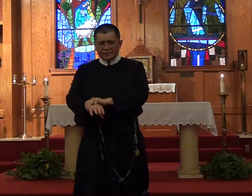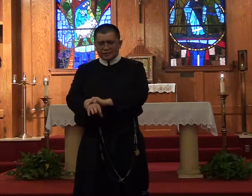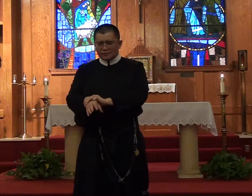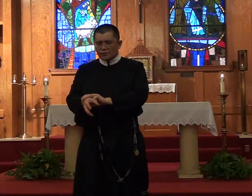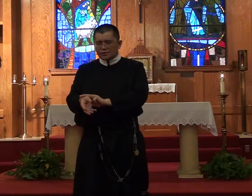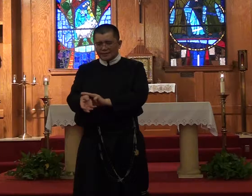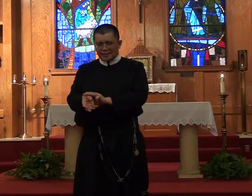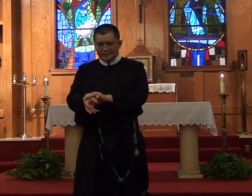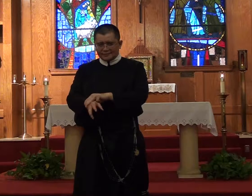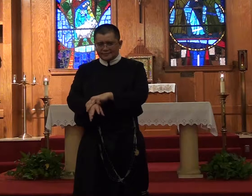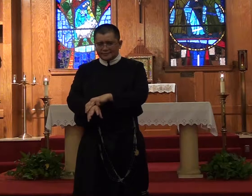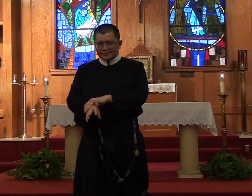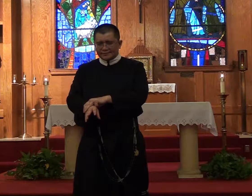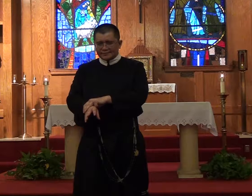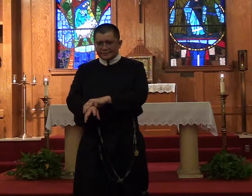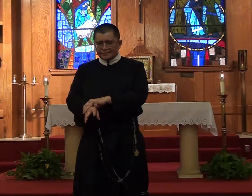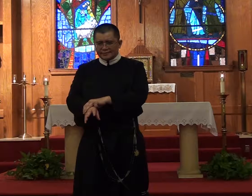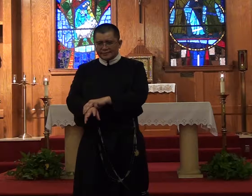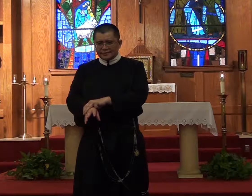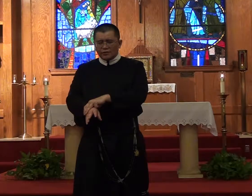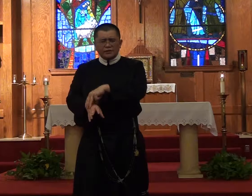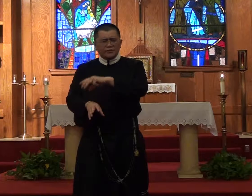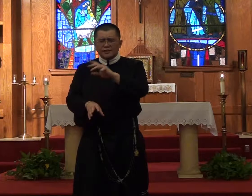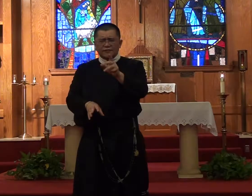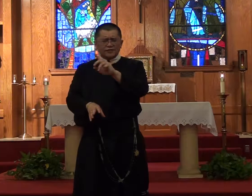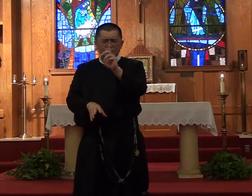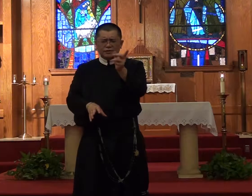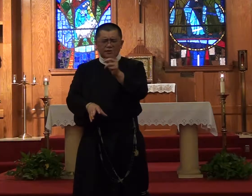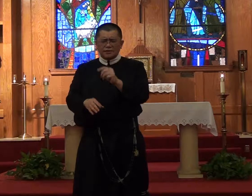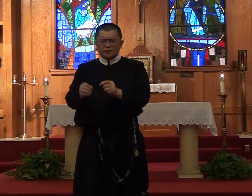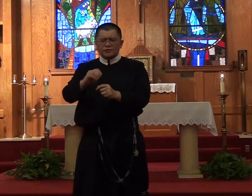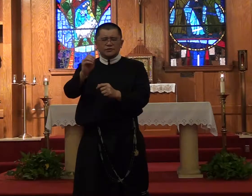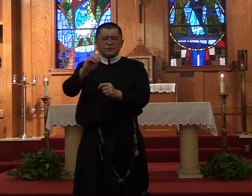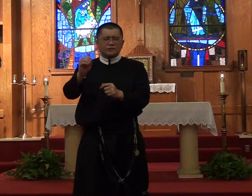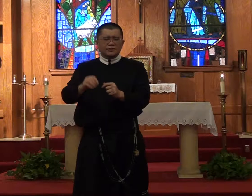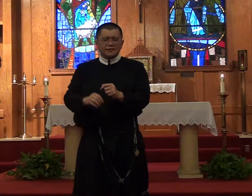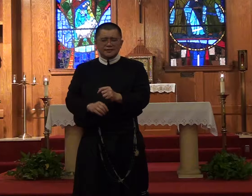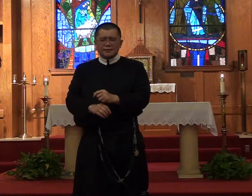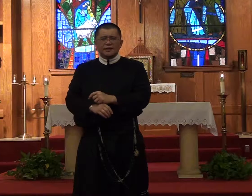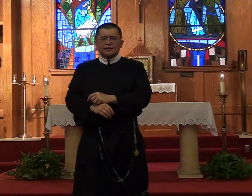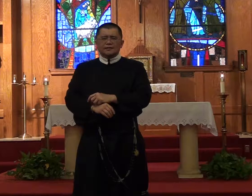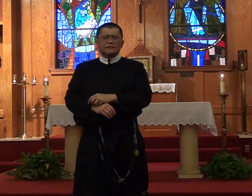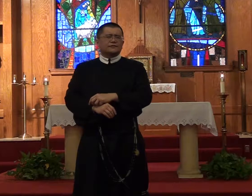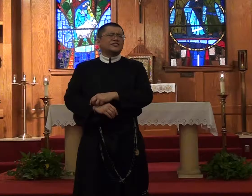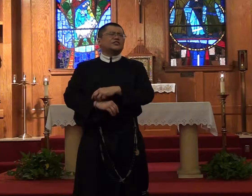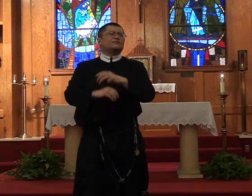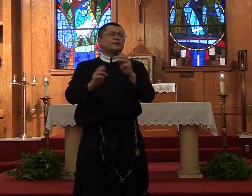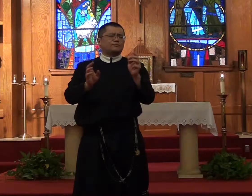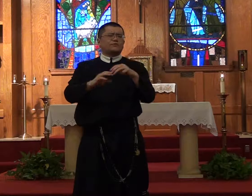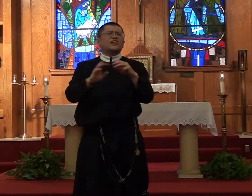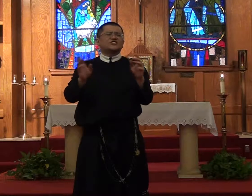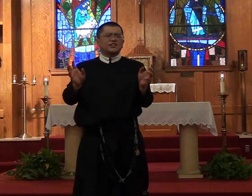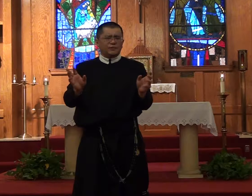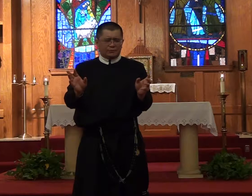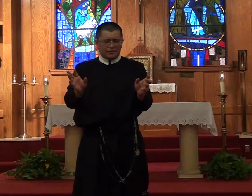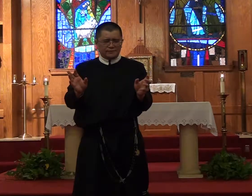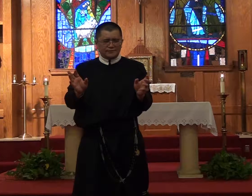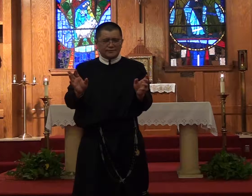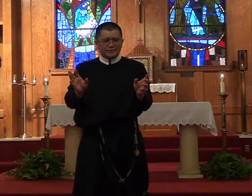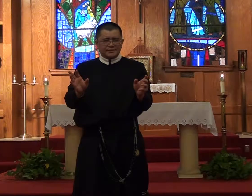St. Paul said that. You're living in the flesh. He wrote to the Corinthians, you're fleshly people. So